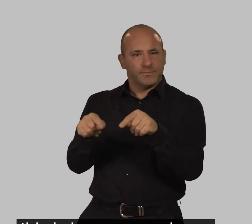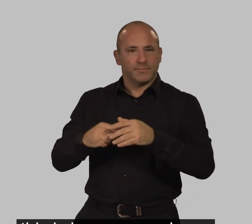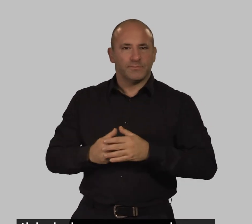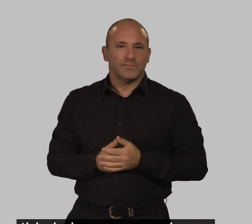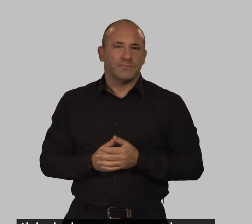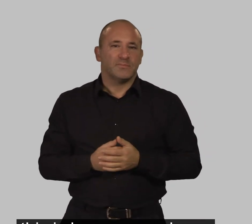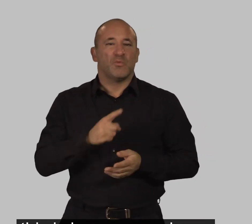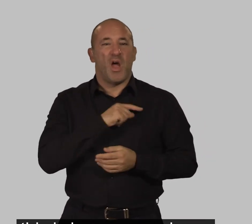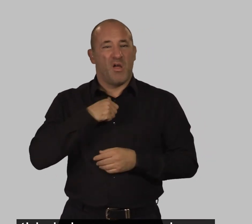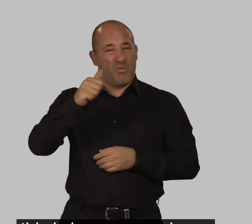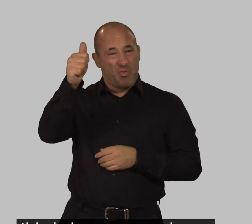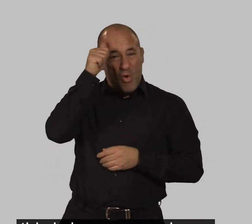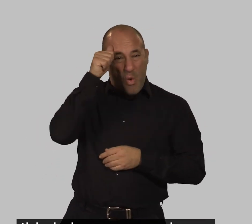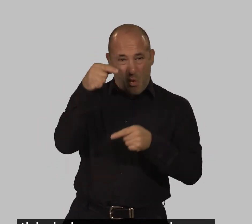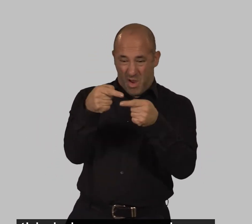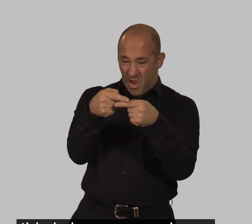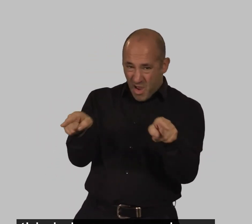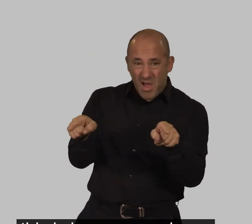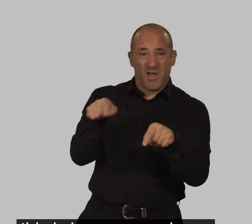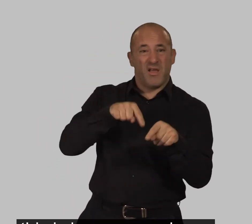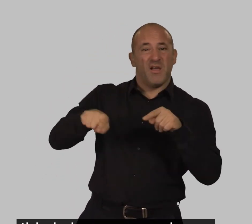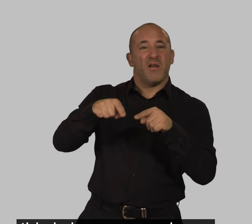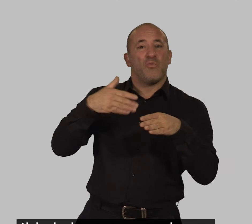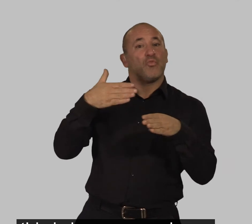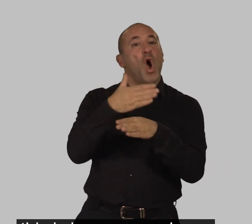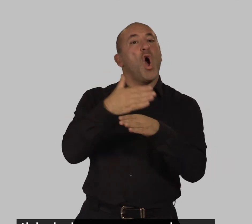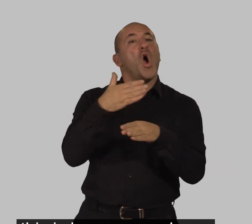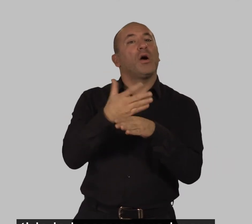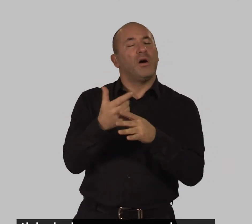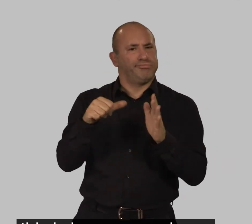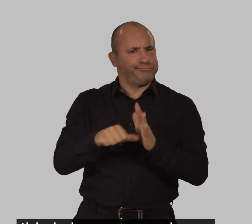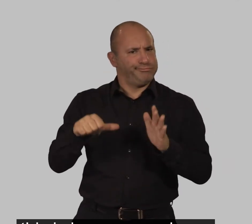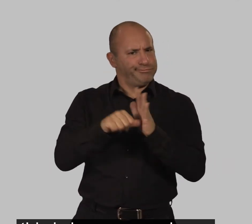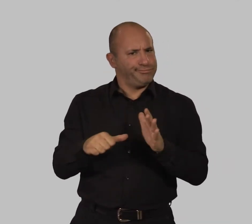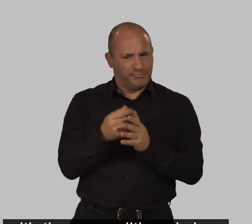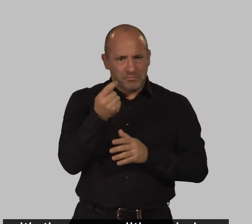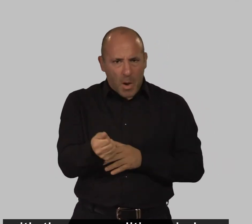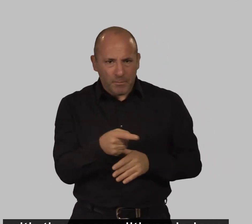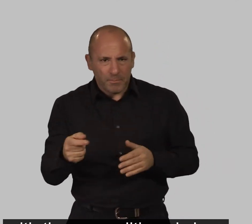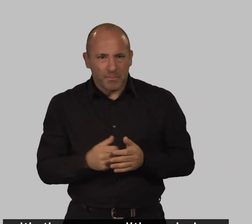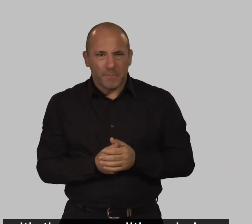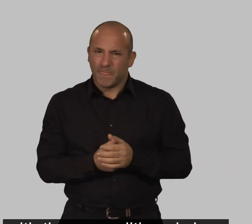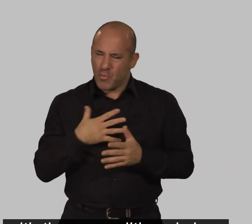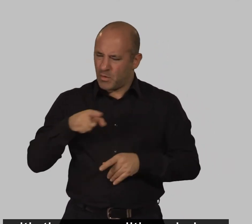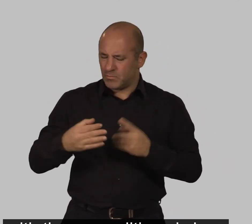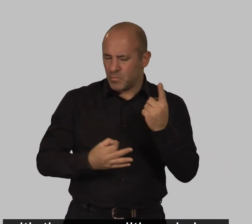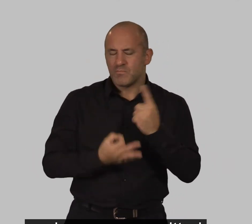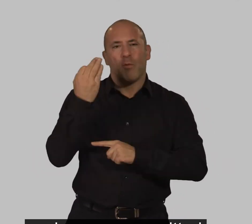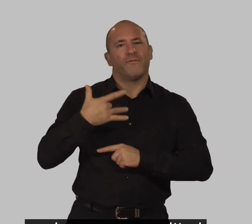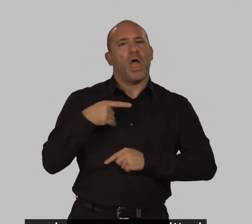autism. This is because we know that employment for people with these conditions is low, and we are